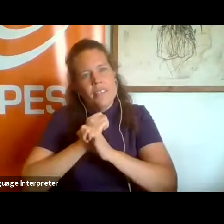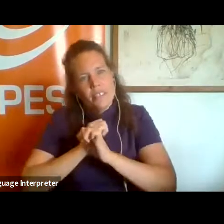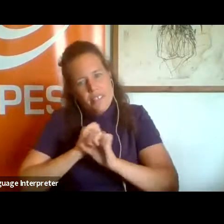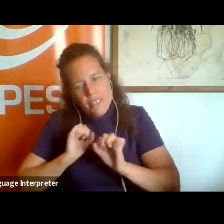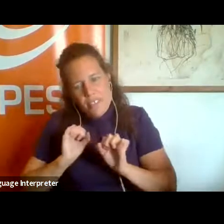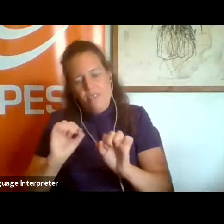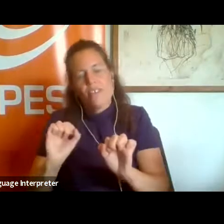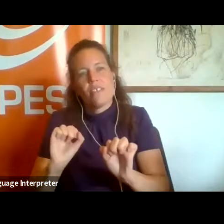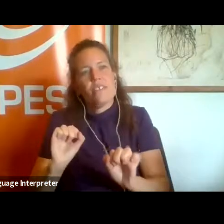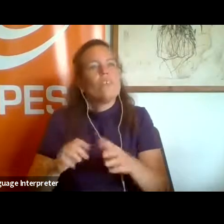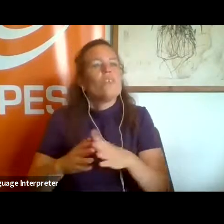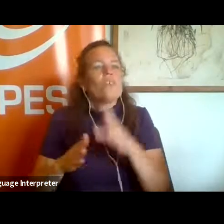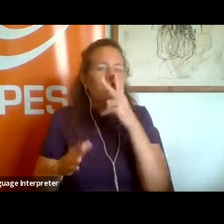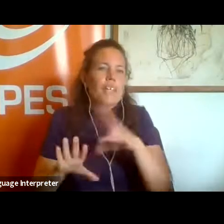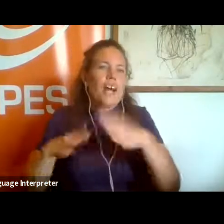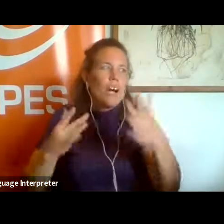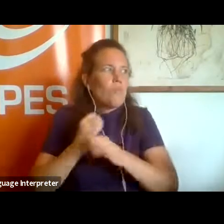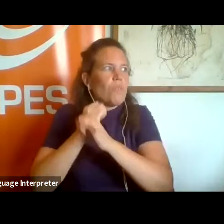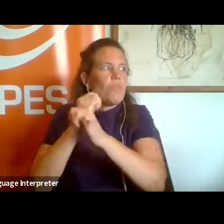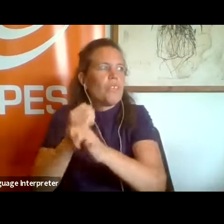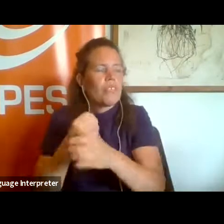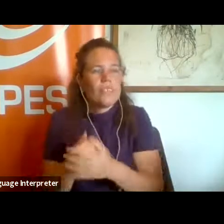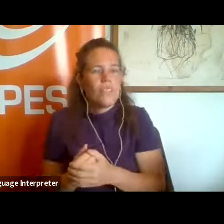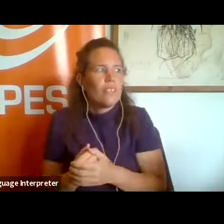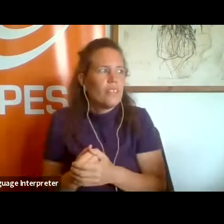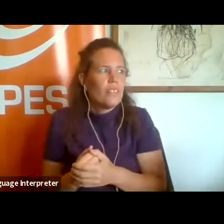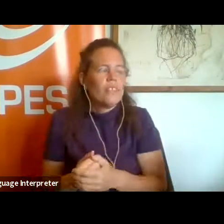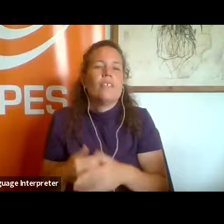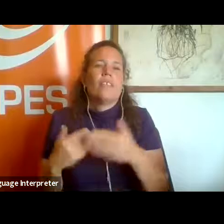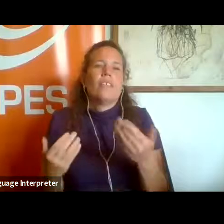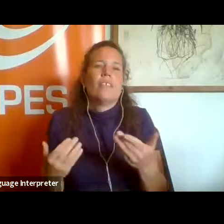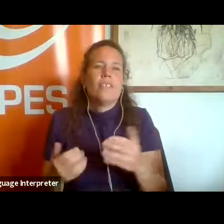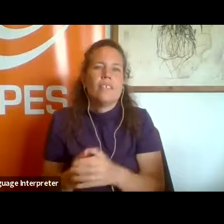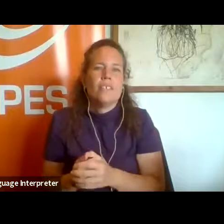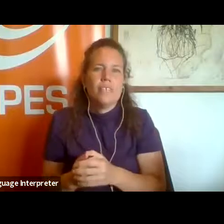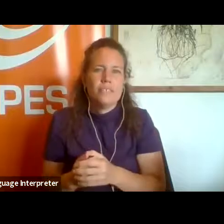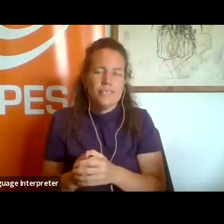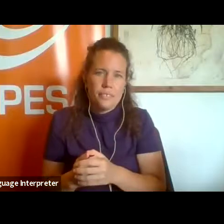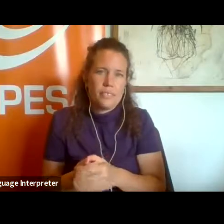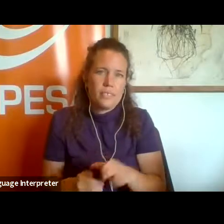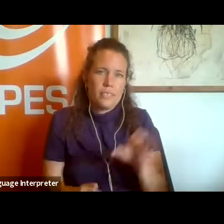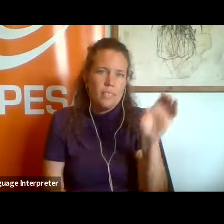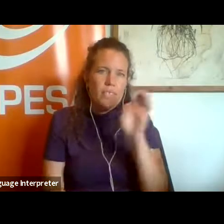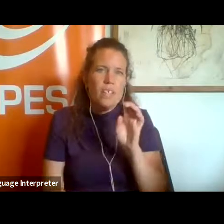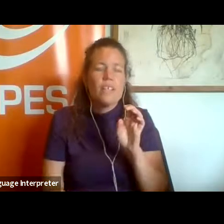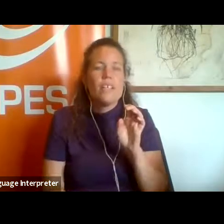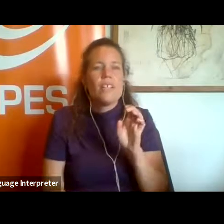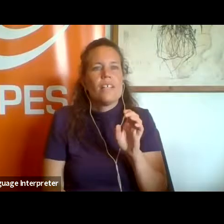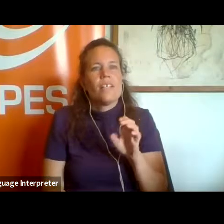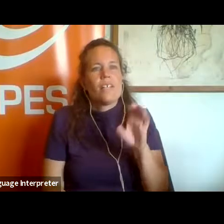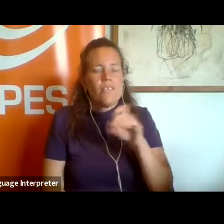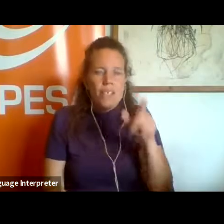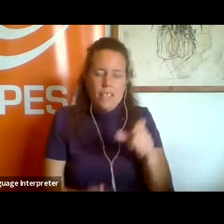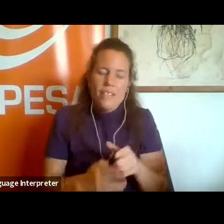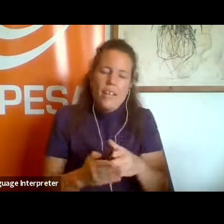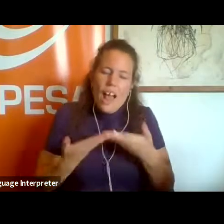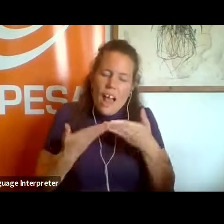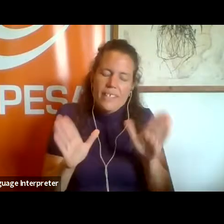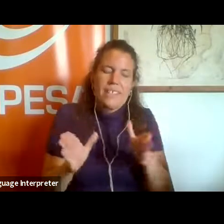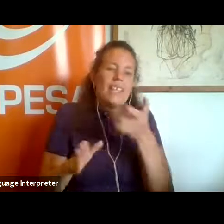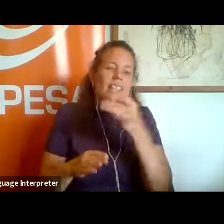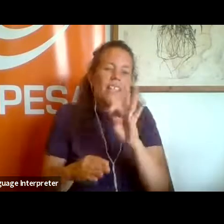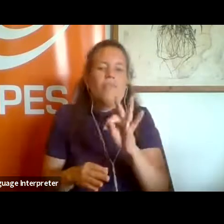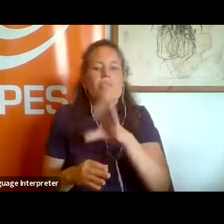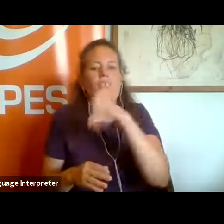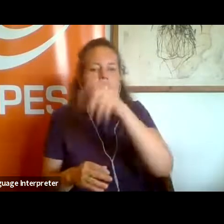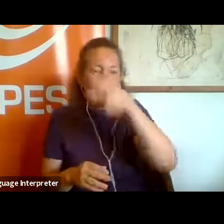data protection, data rights, and obviously focusing on civilians and access to the internet, and making sure that when those civilians do access the